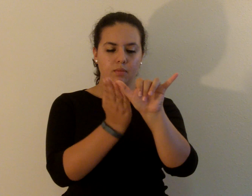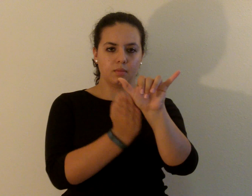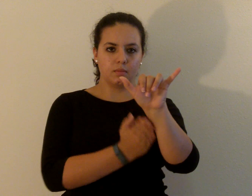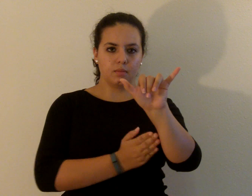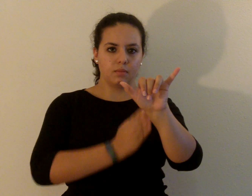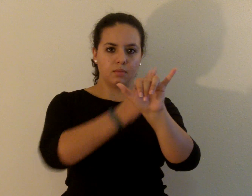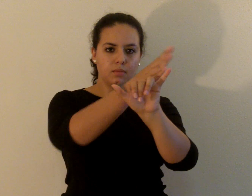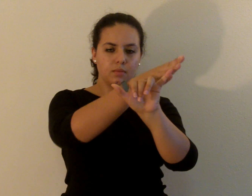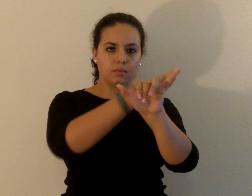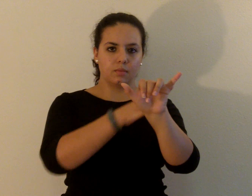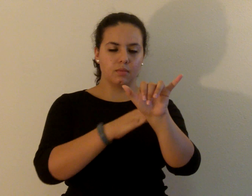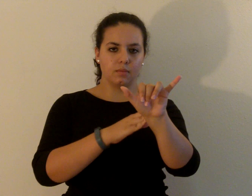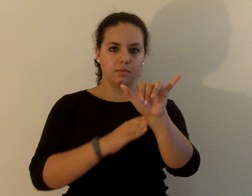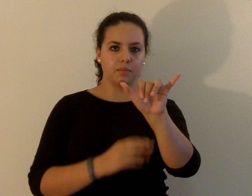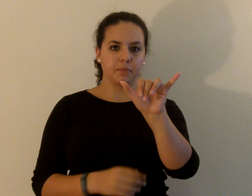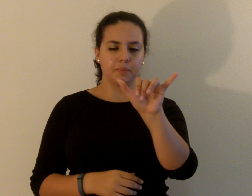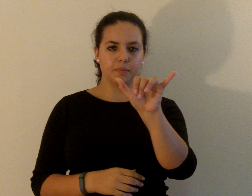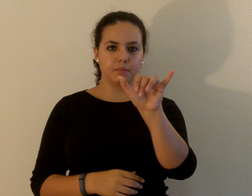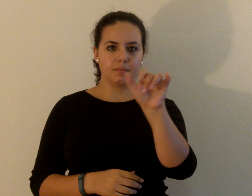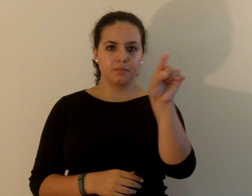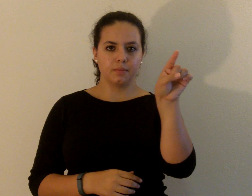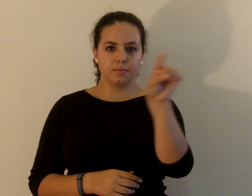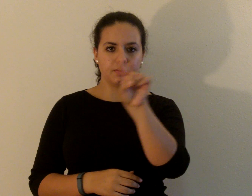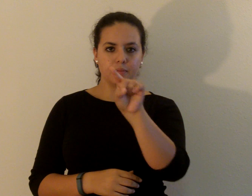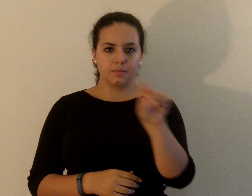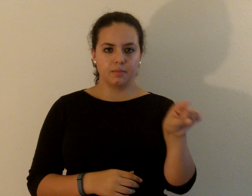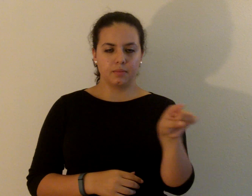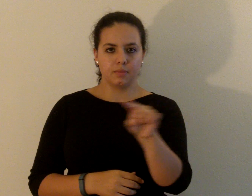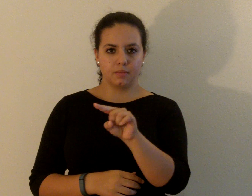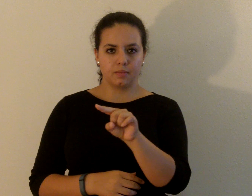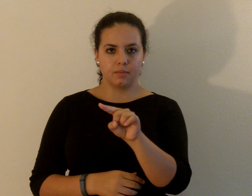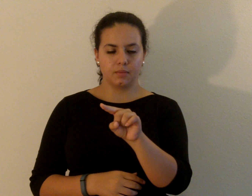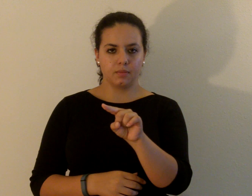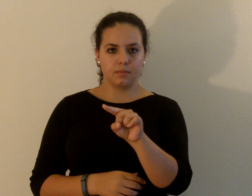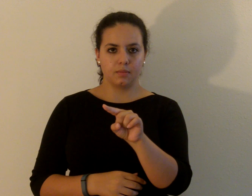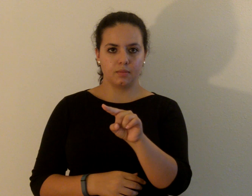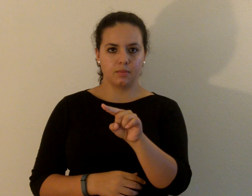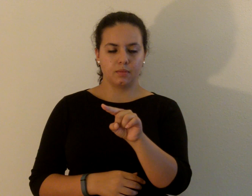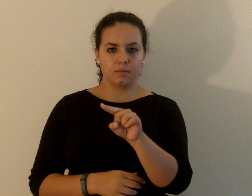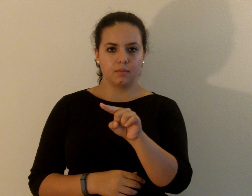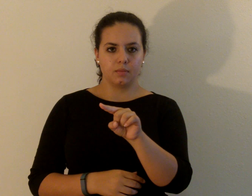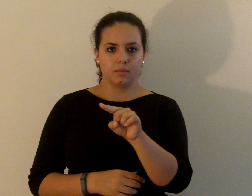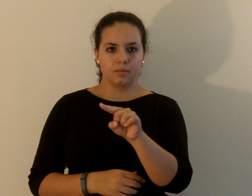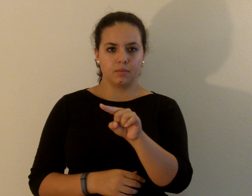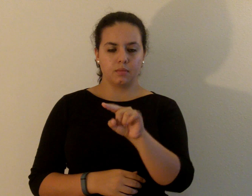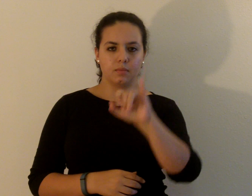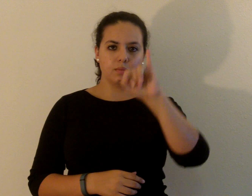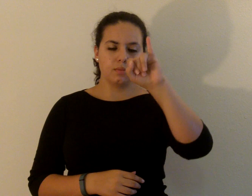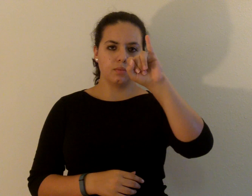Y, and Z. Z is done with your index finger. J is done with your